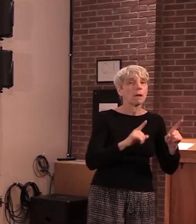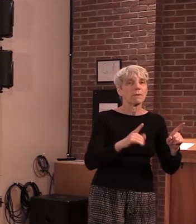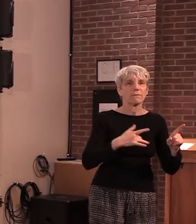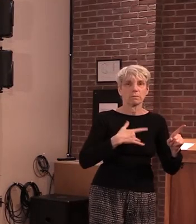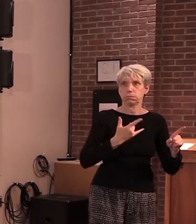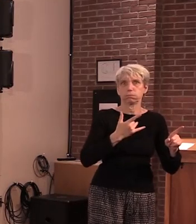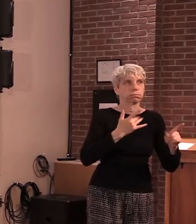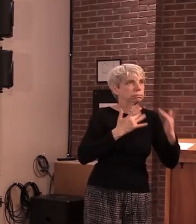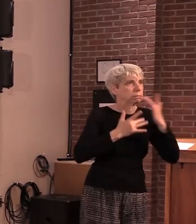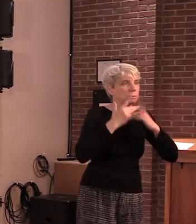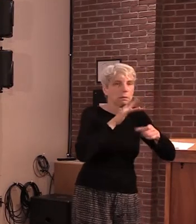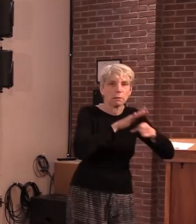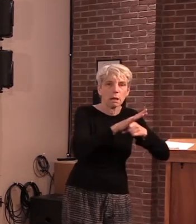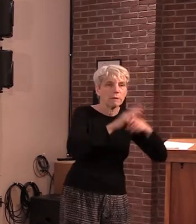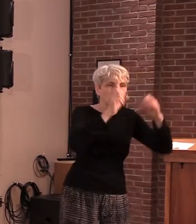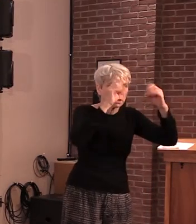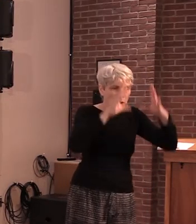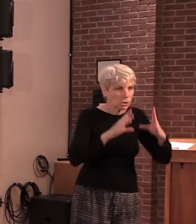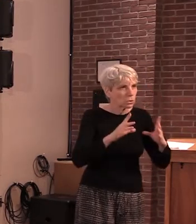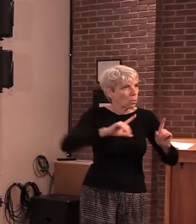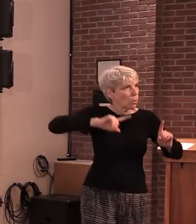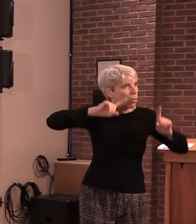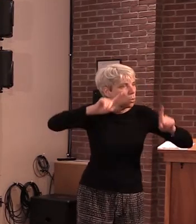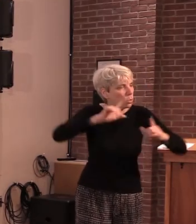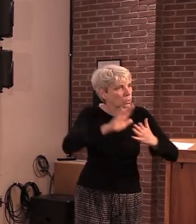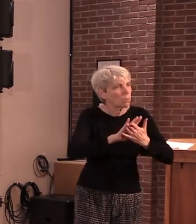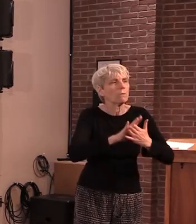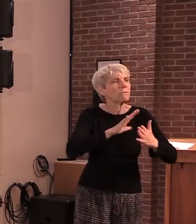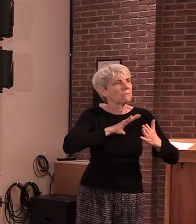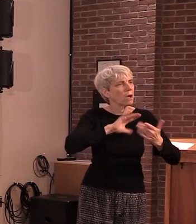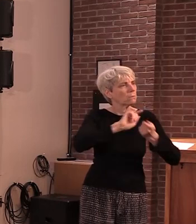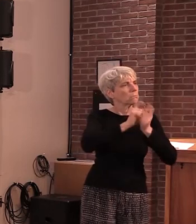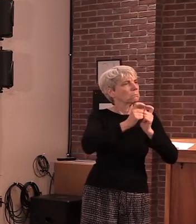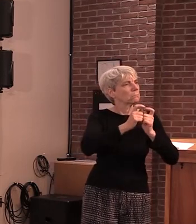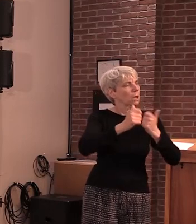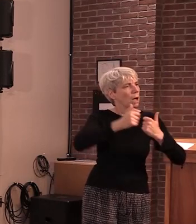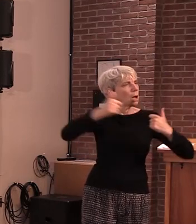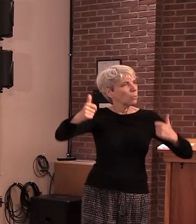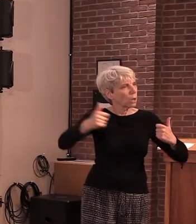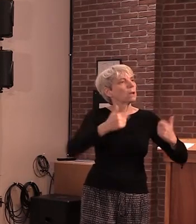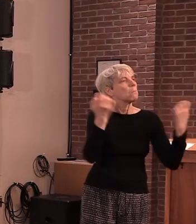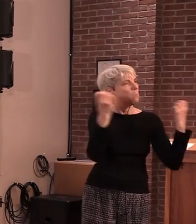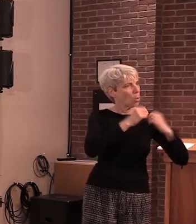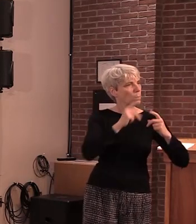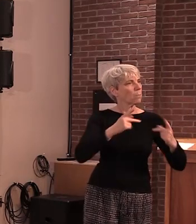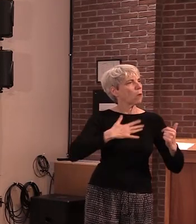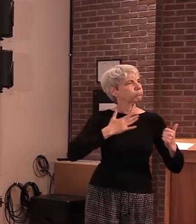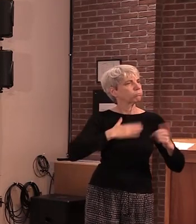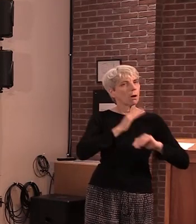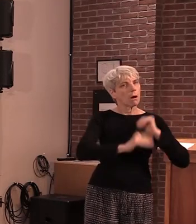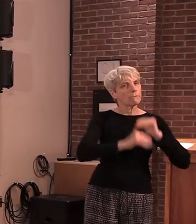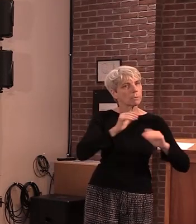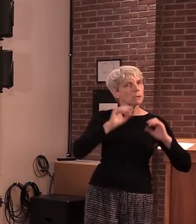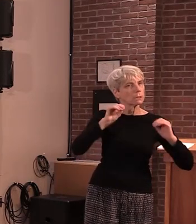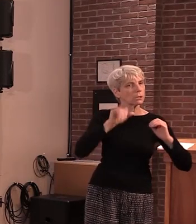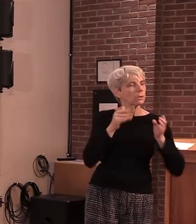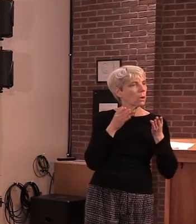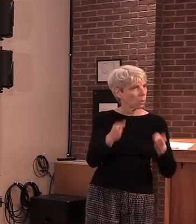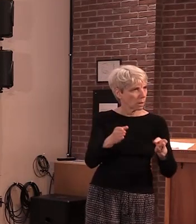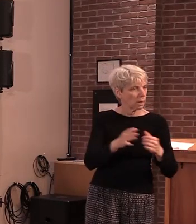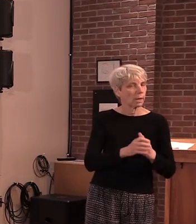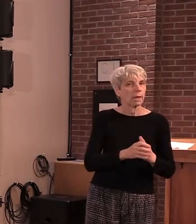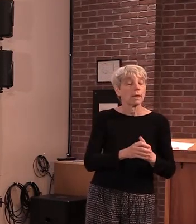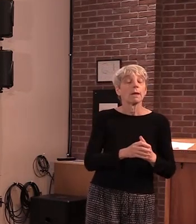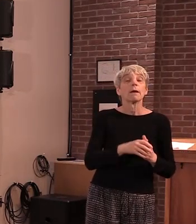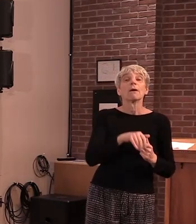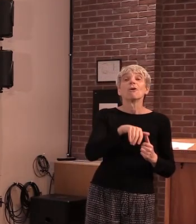shift personnel that might not be available for in-person instruction, the provision, the online learning. I think the other issue is time, and as the